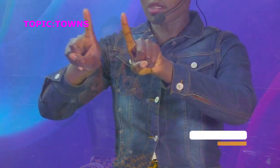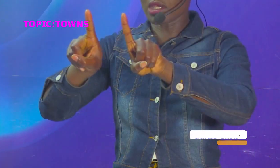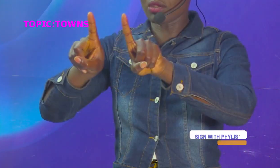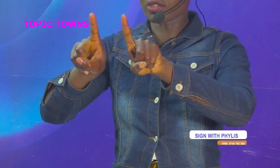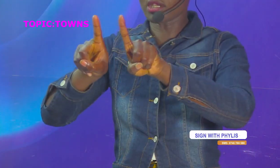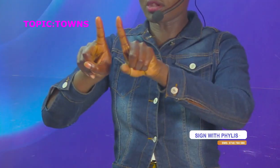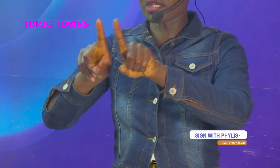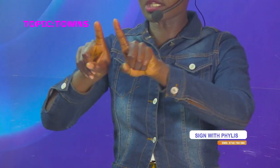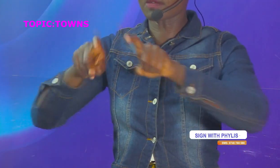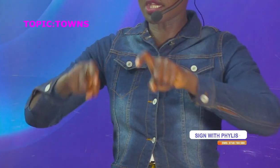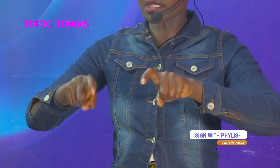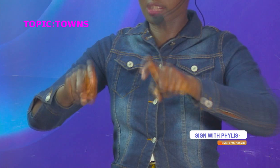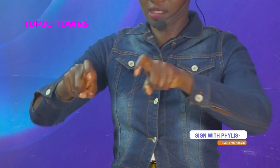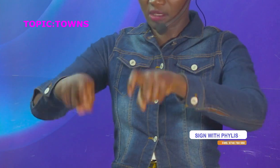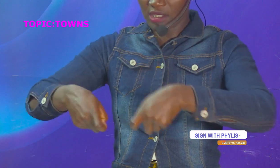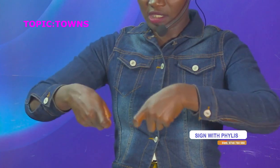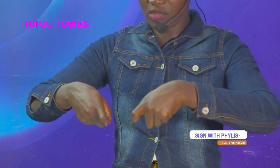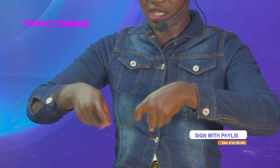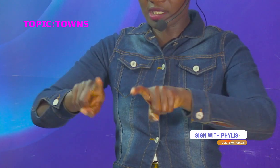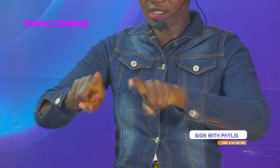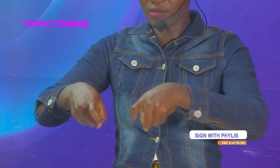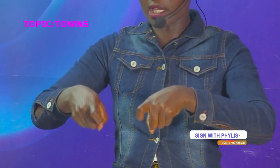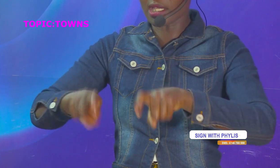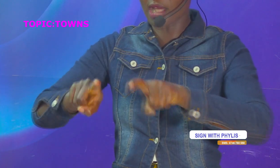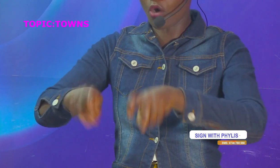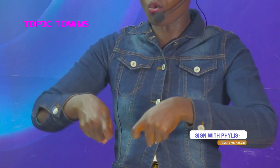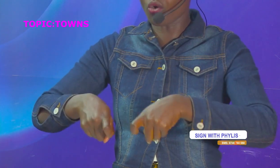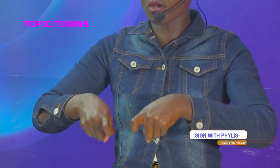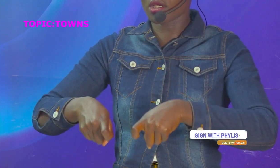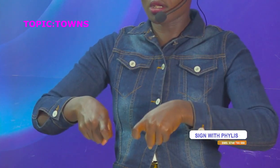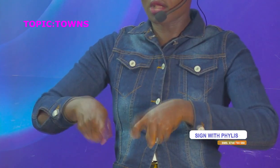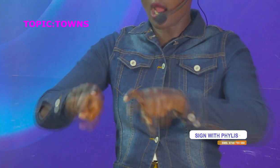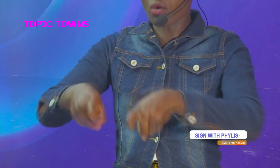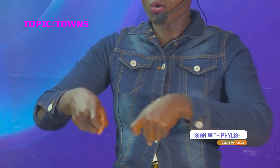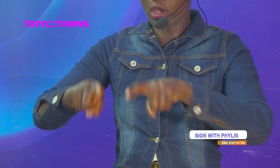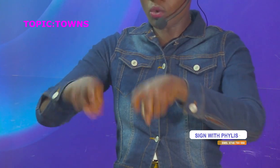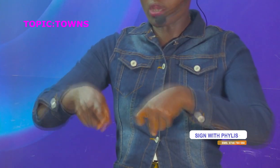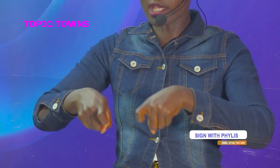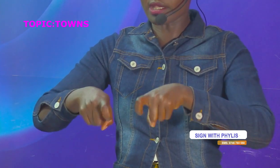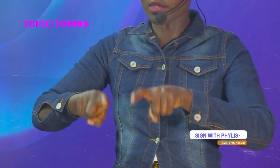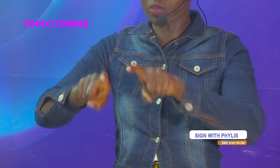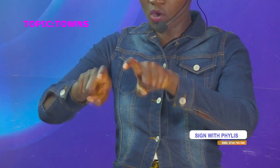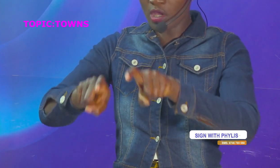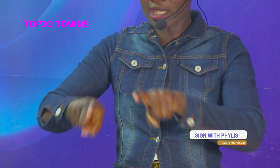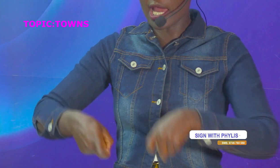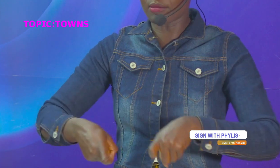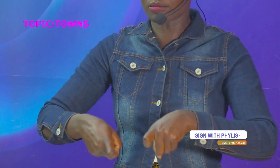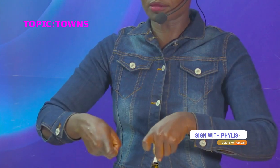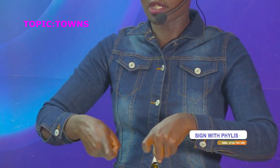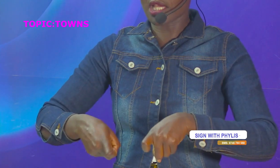Using your index fingers, you're just making something like a hook. A hook. You're hooking something. So Lam. And this is